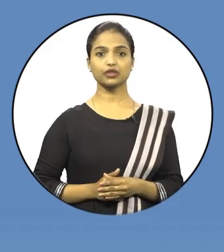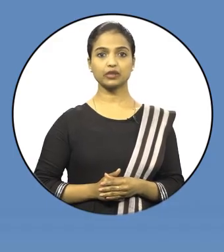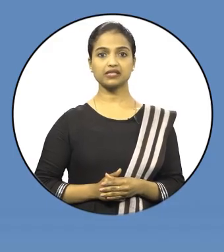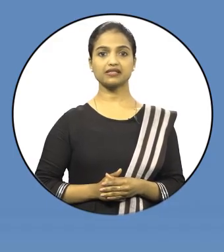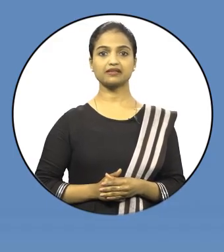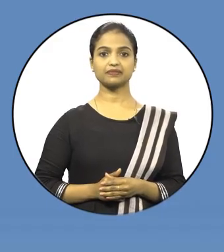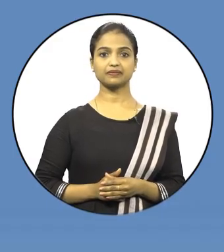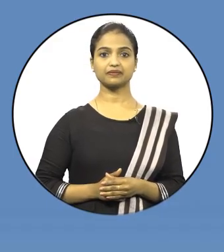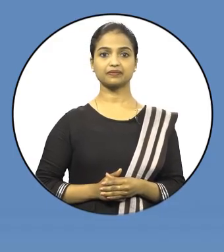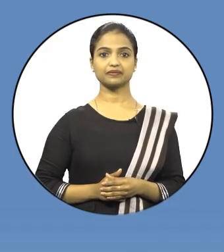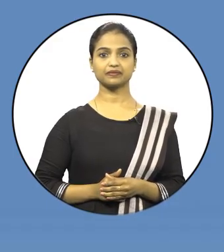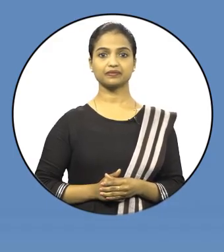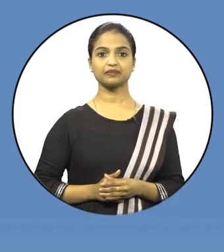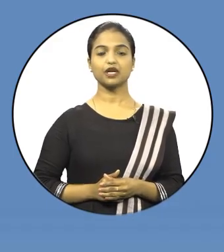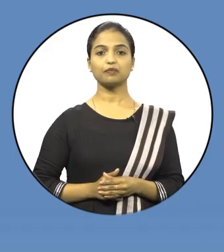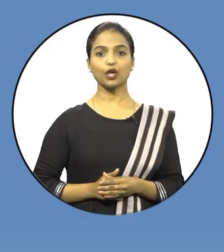fossil fuels,